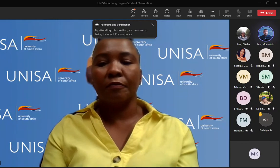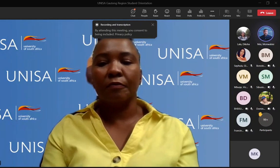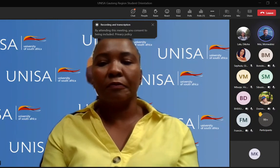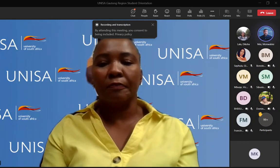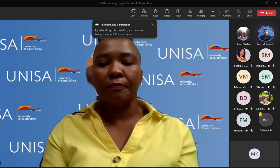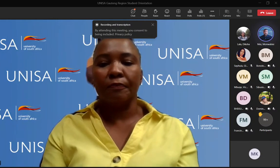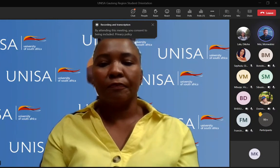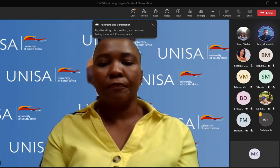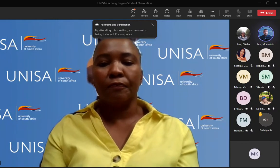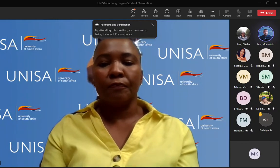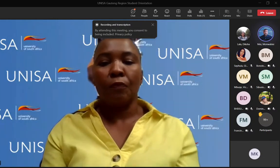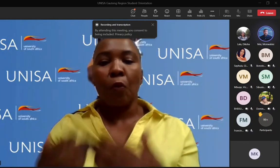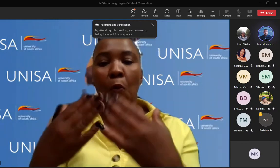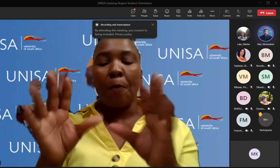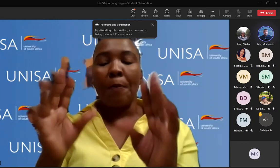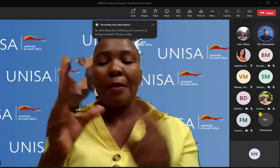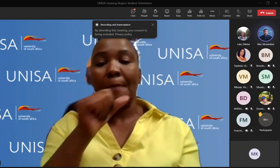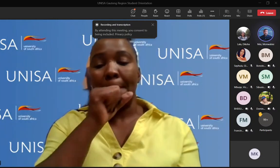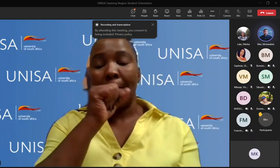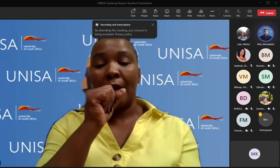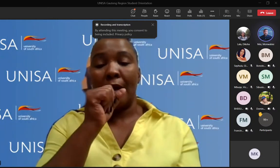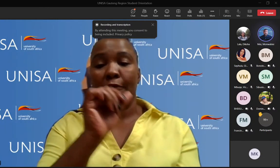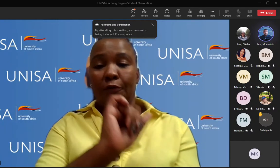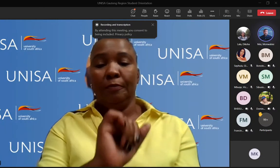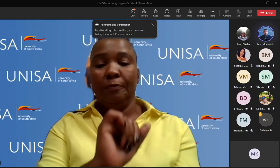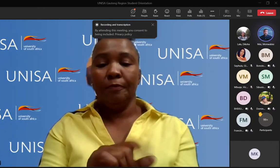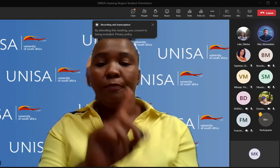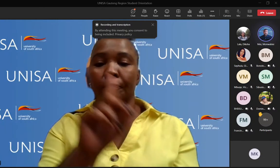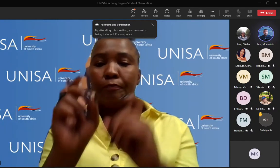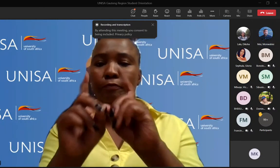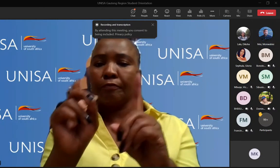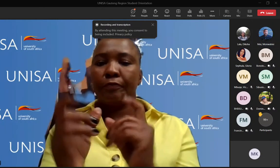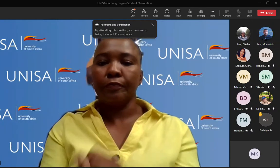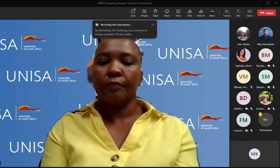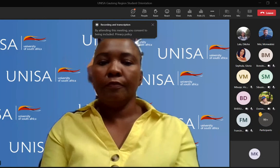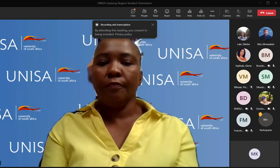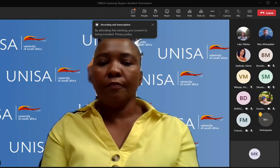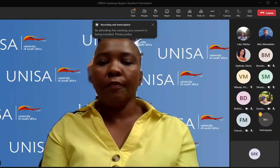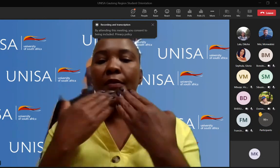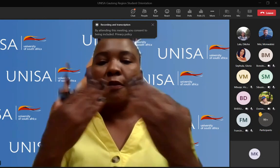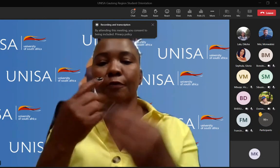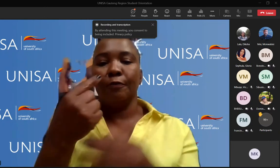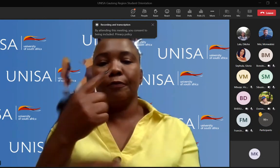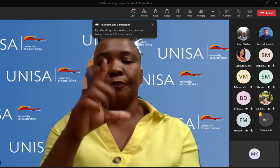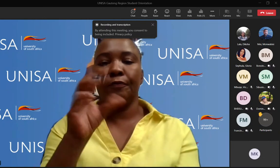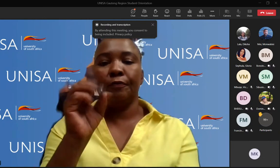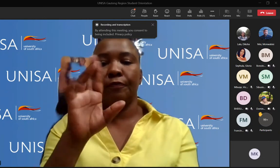Tim so he can ask his question Thanks Glo